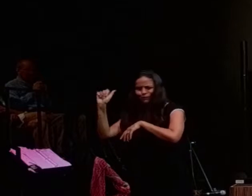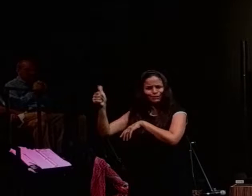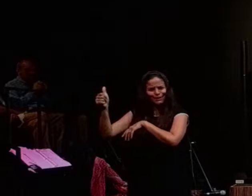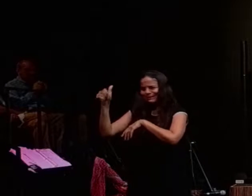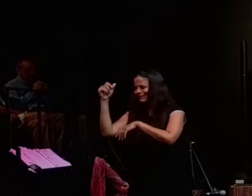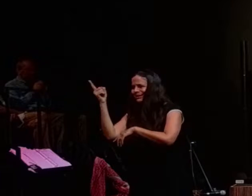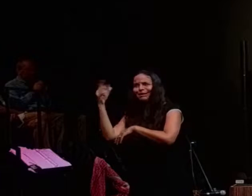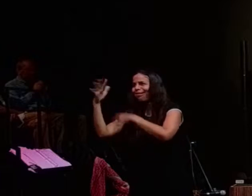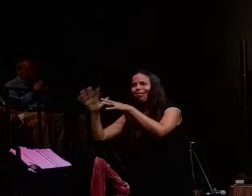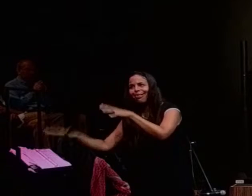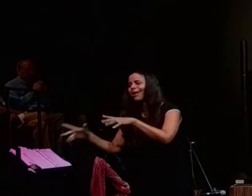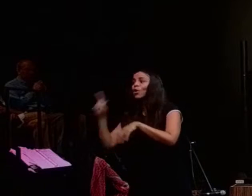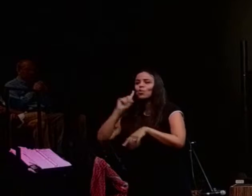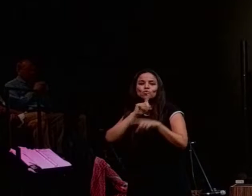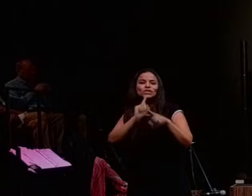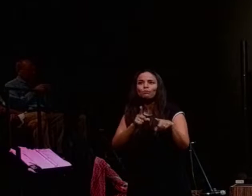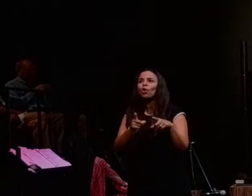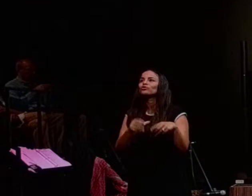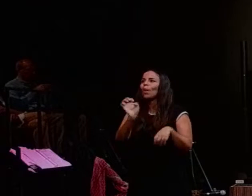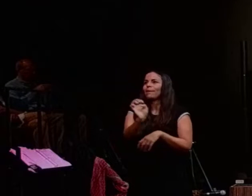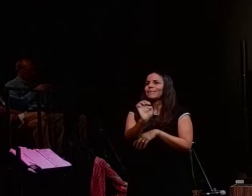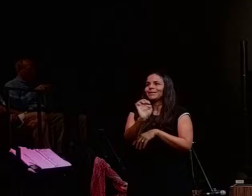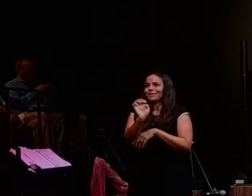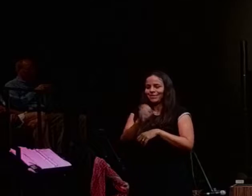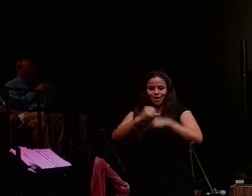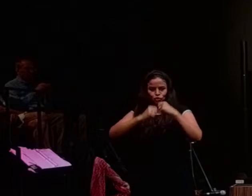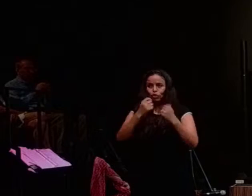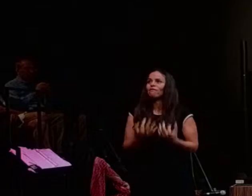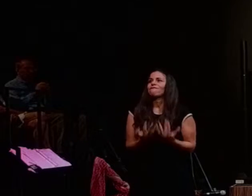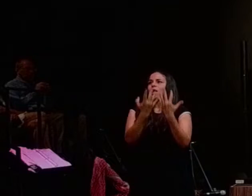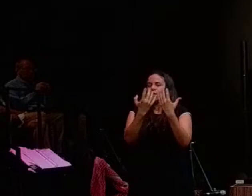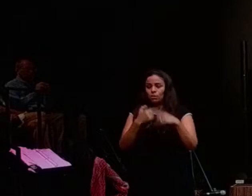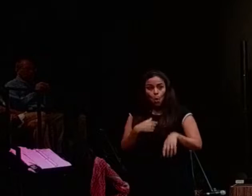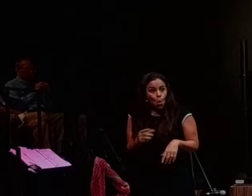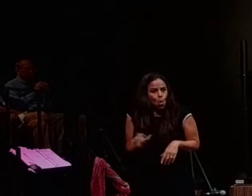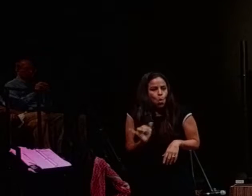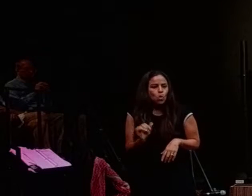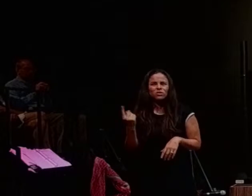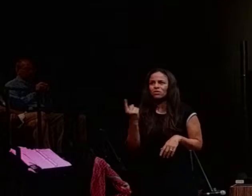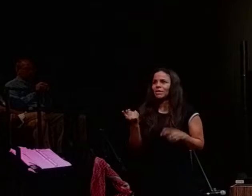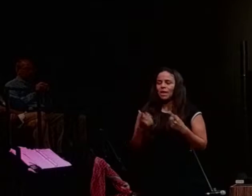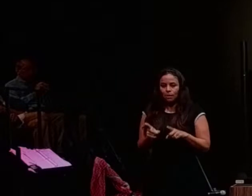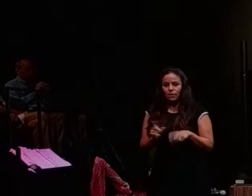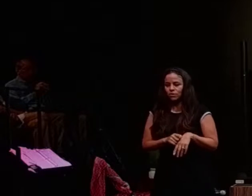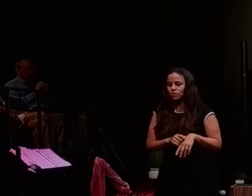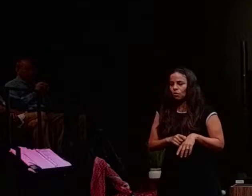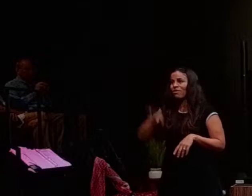319, respond emergency to such and such address for house fire, structure fire. We're like, oh man, something's going on. And so we switch